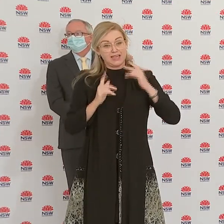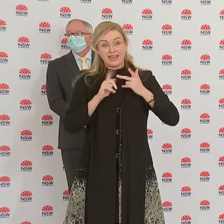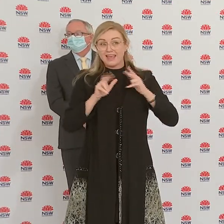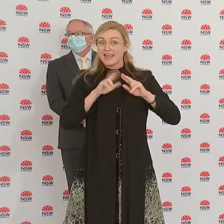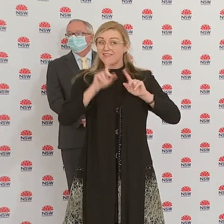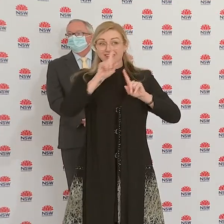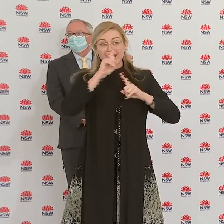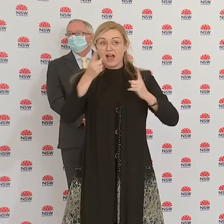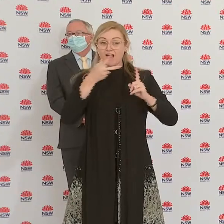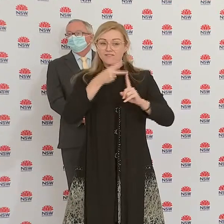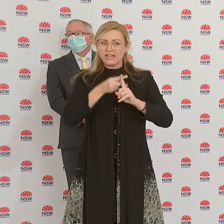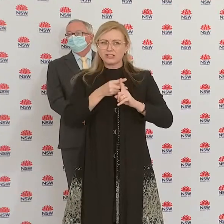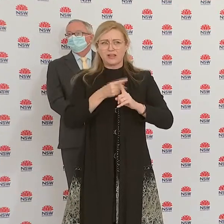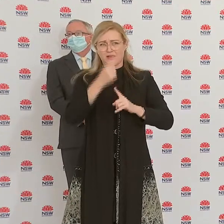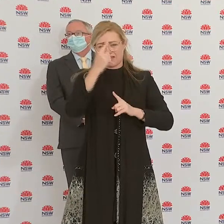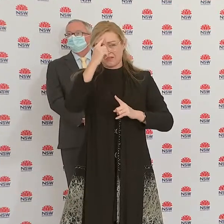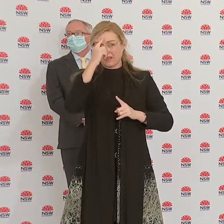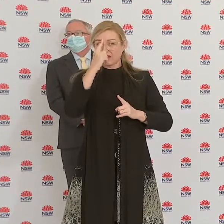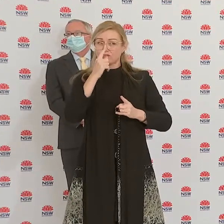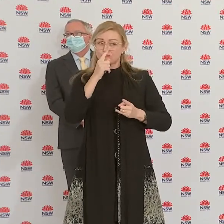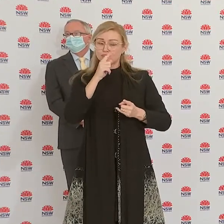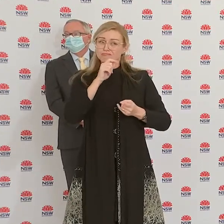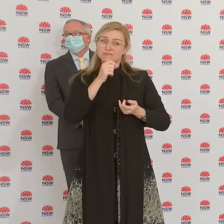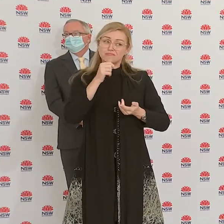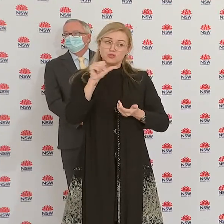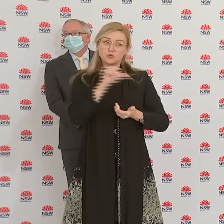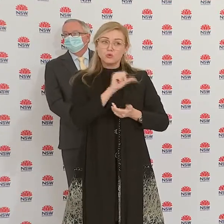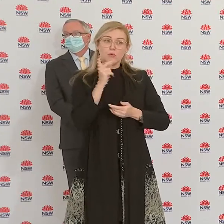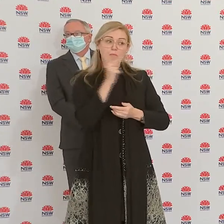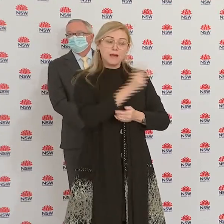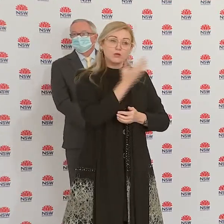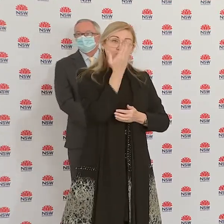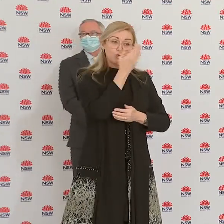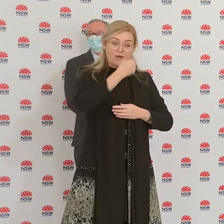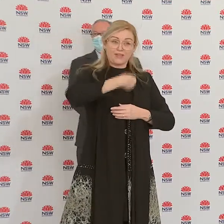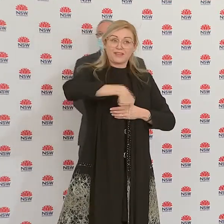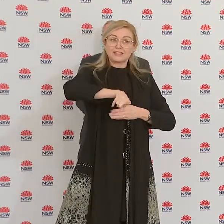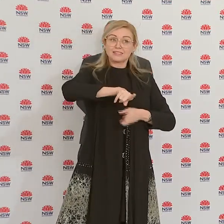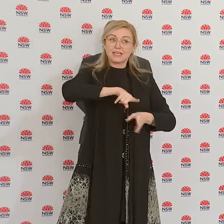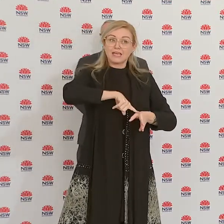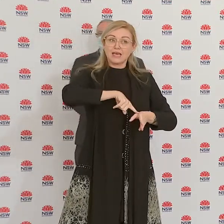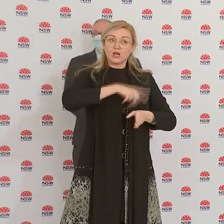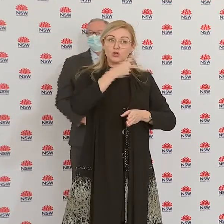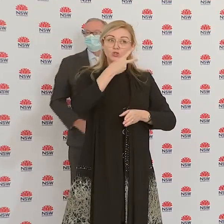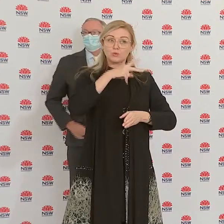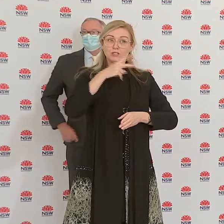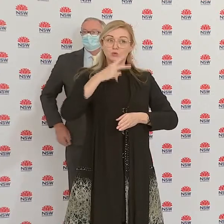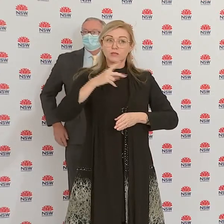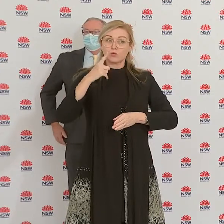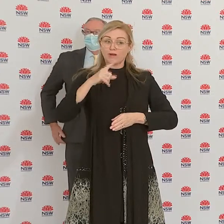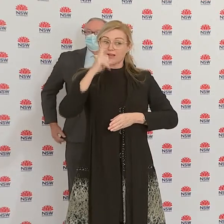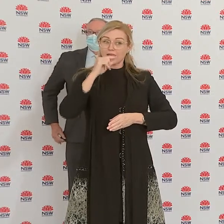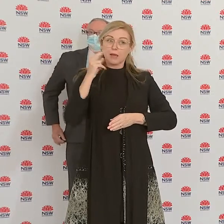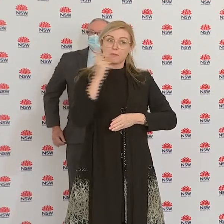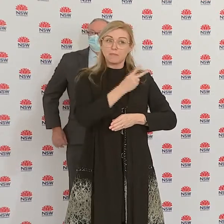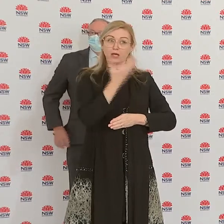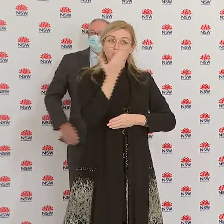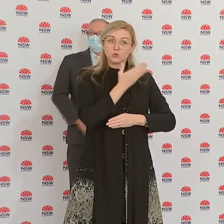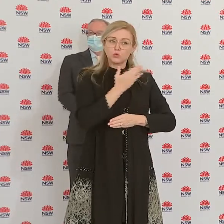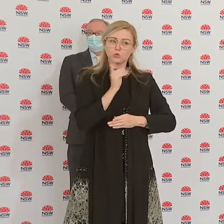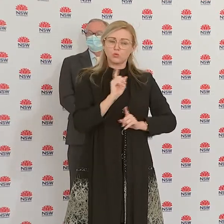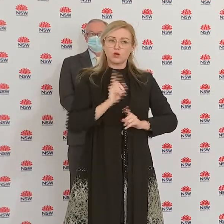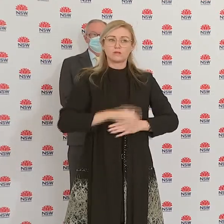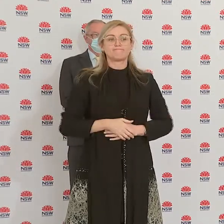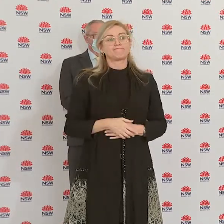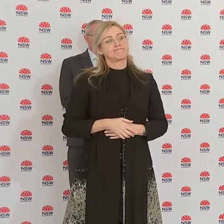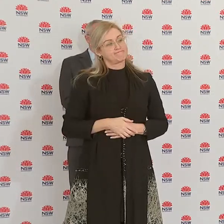to be vaccinated. So how realistic is it that children are going back to school this year? I think the key issue is how we go,